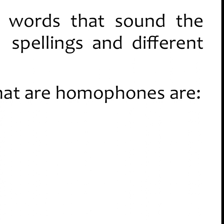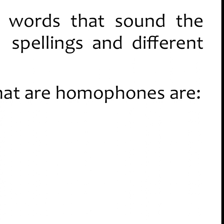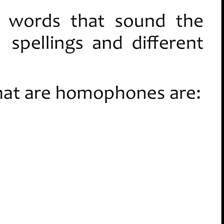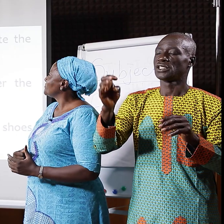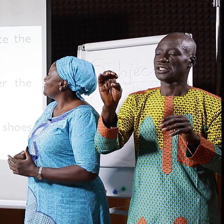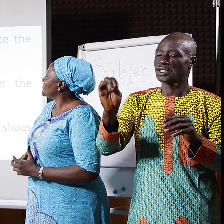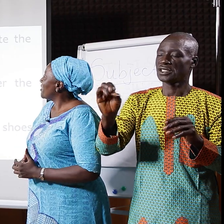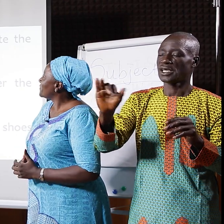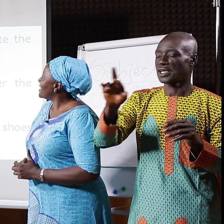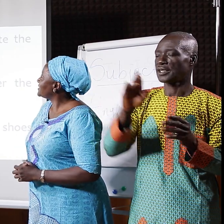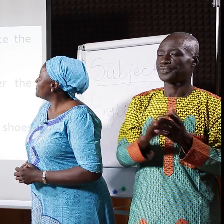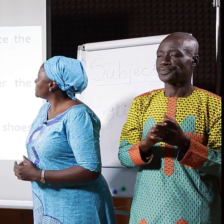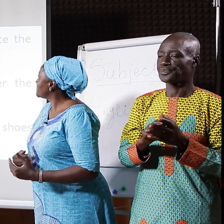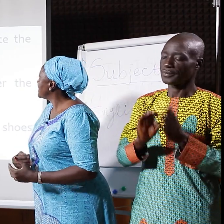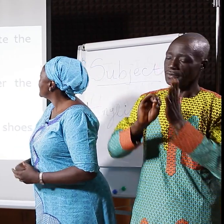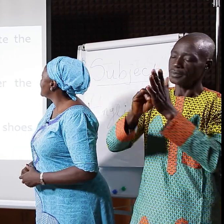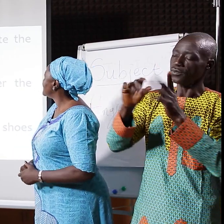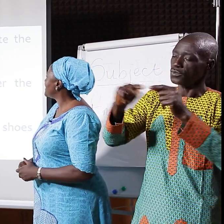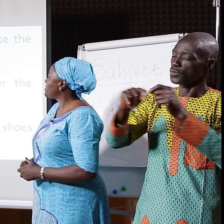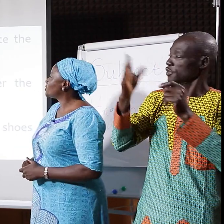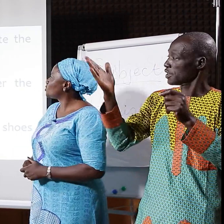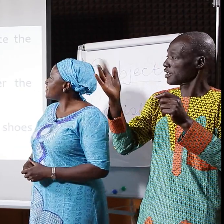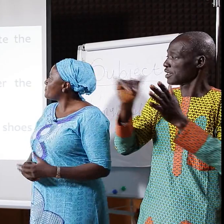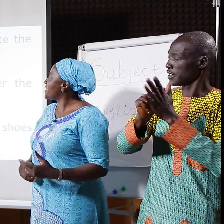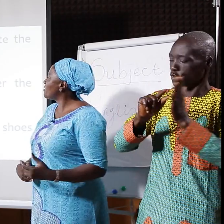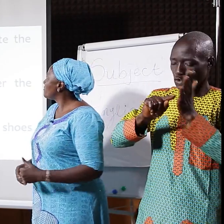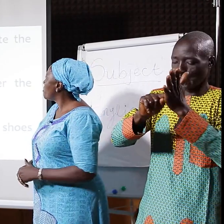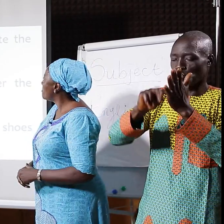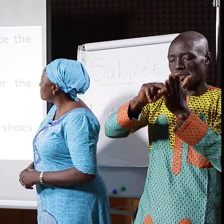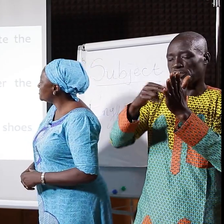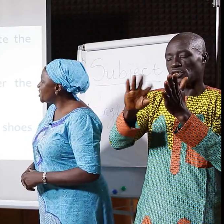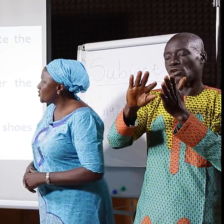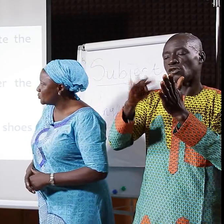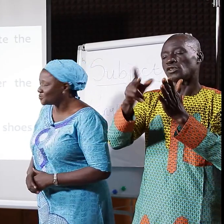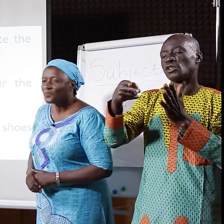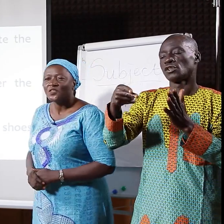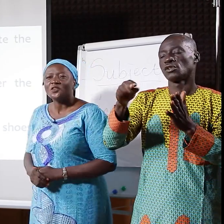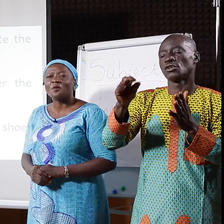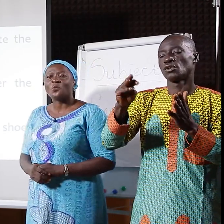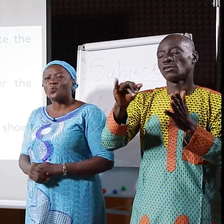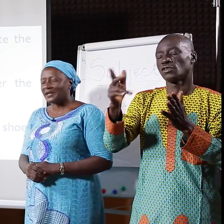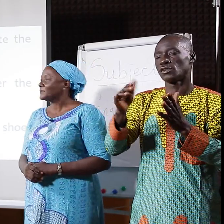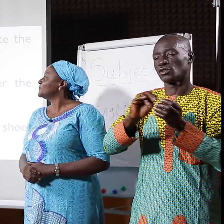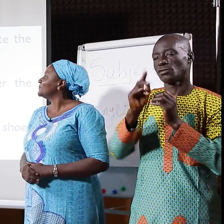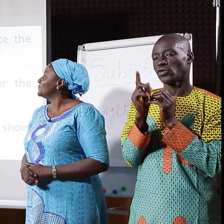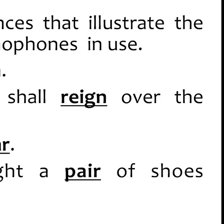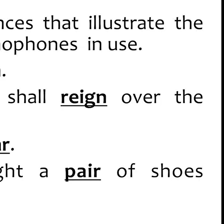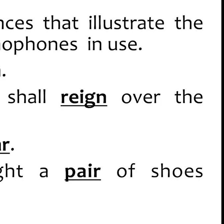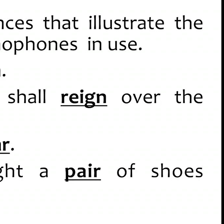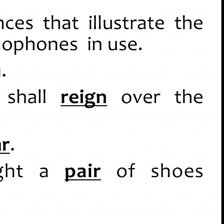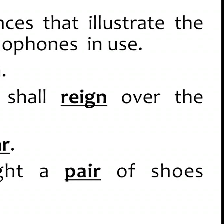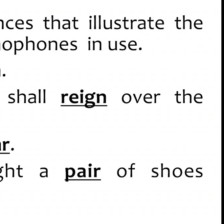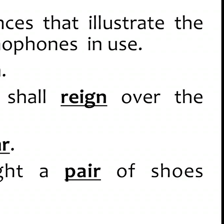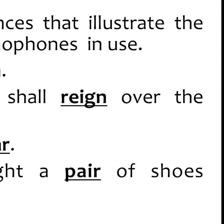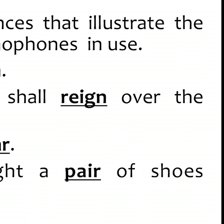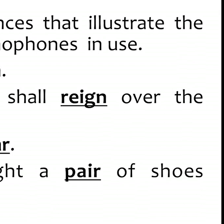H-E-I-R. Now, examples of sentences that illustrate the meaning of the homophones in use. Number one,